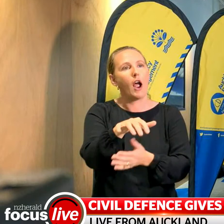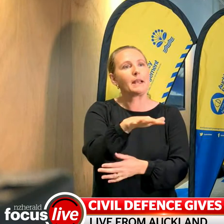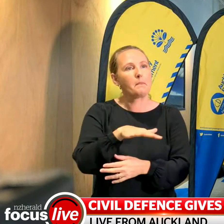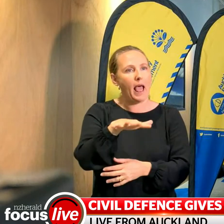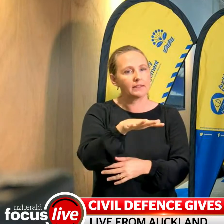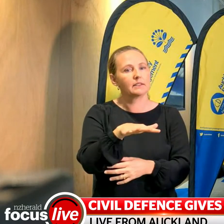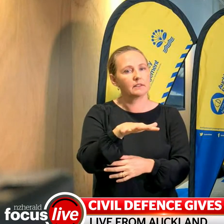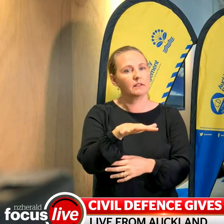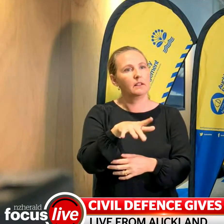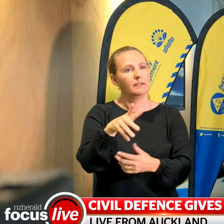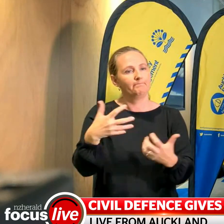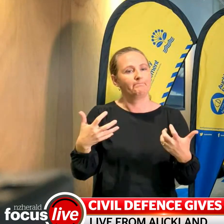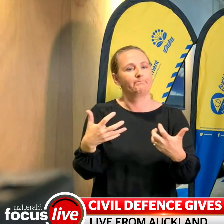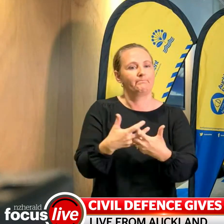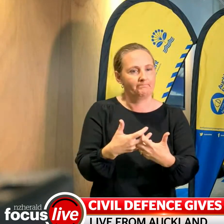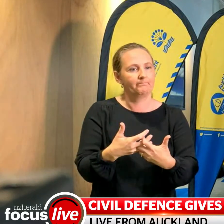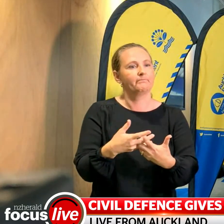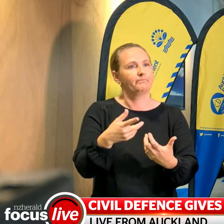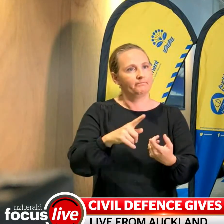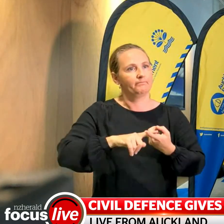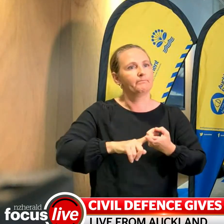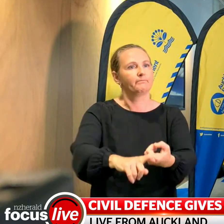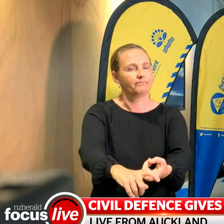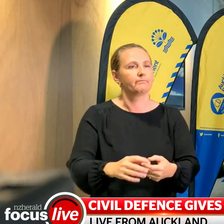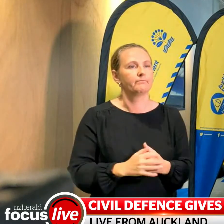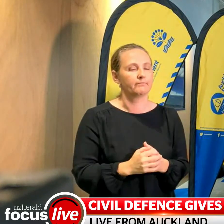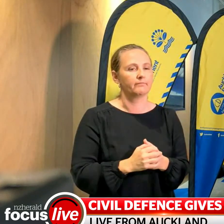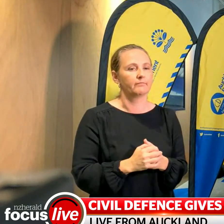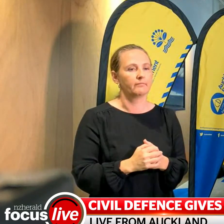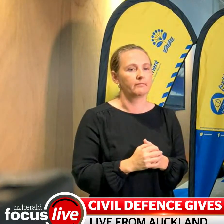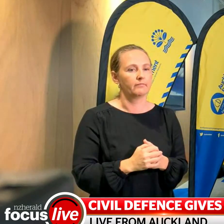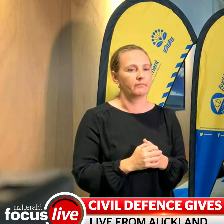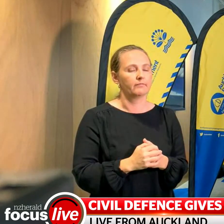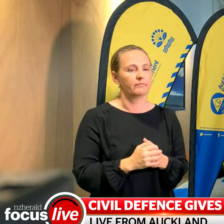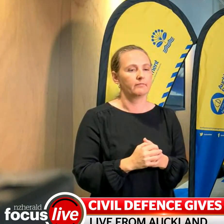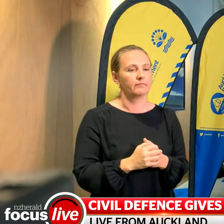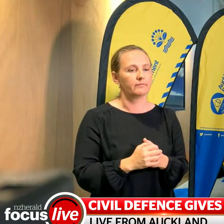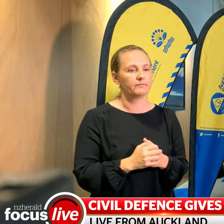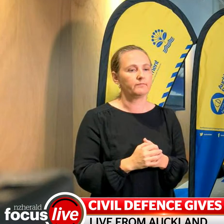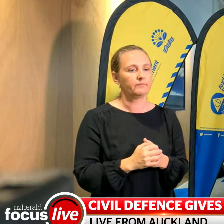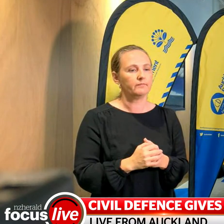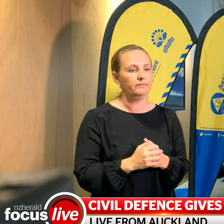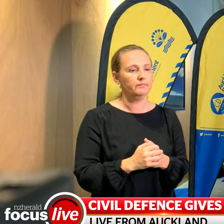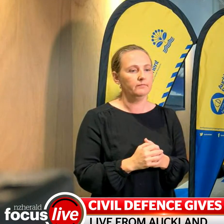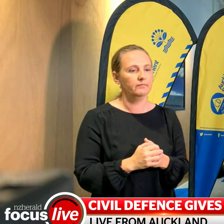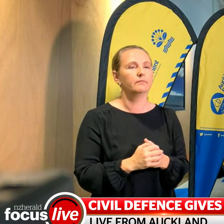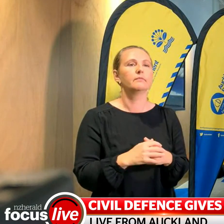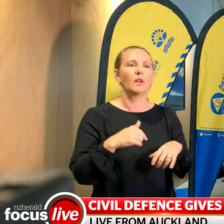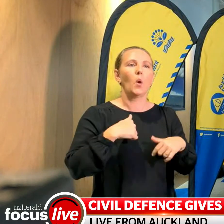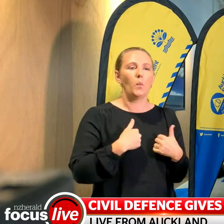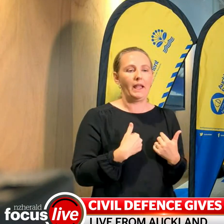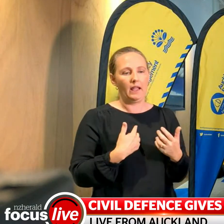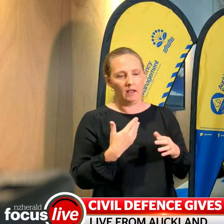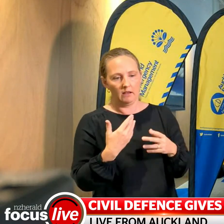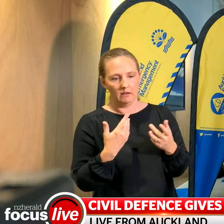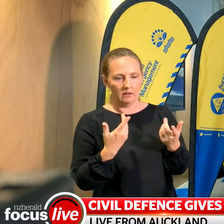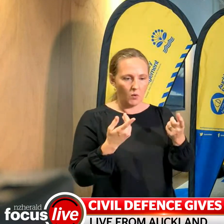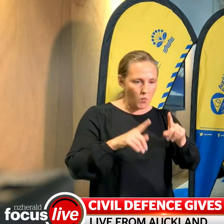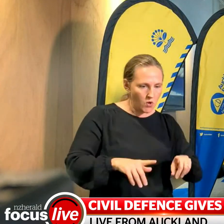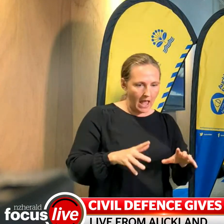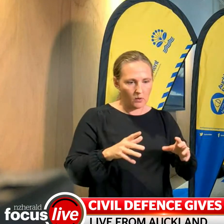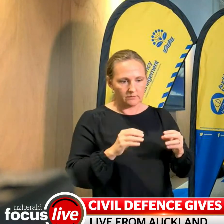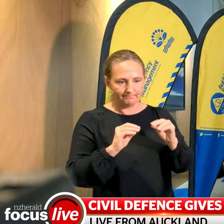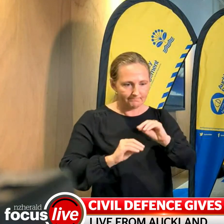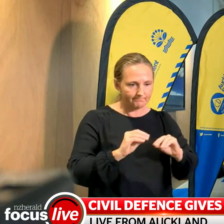keep them in situations that are best for them is really important. But we're just working through all those different